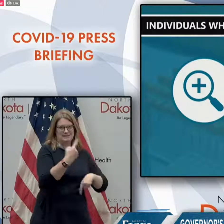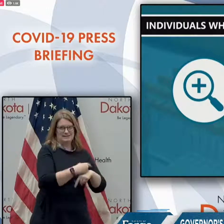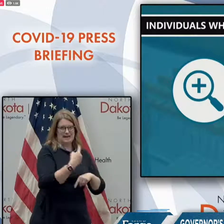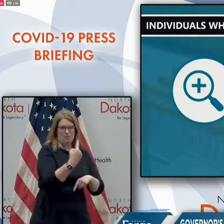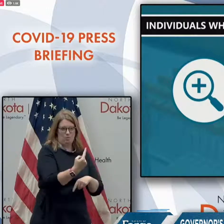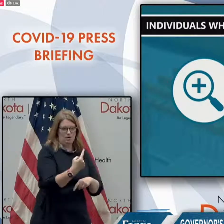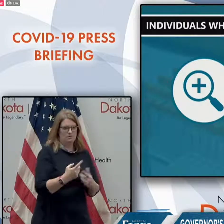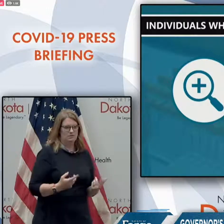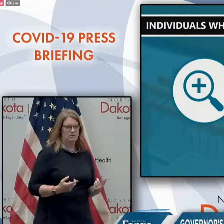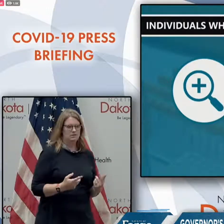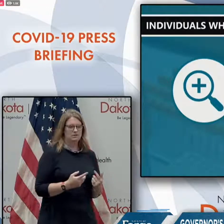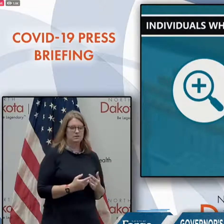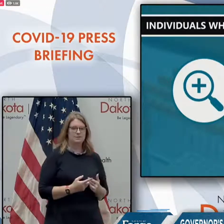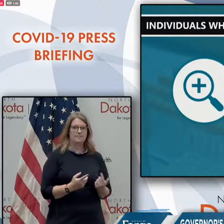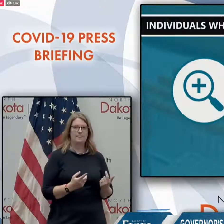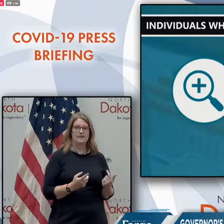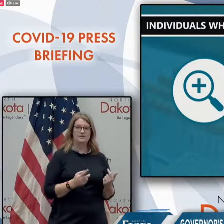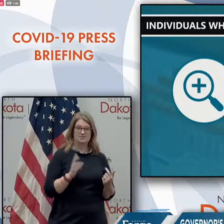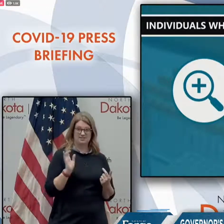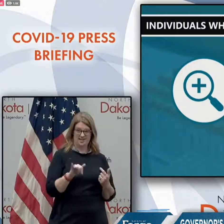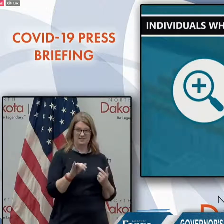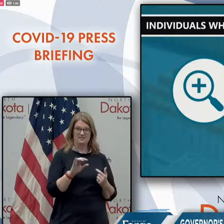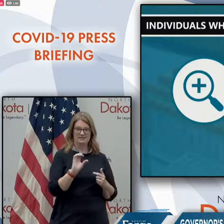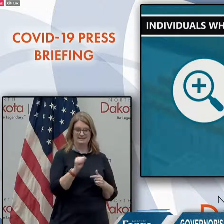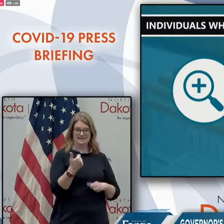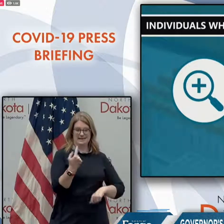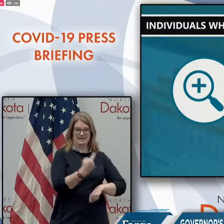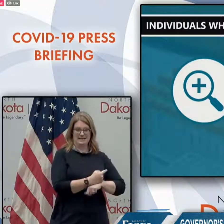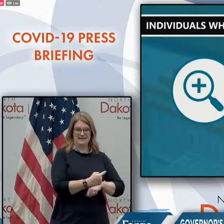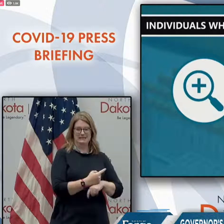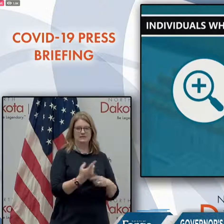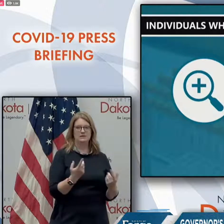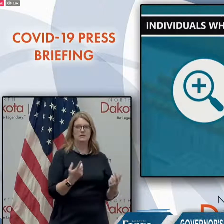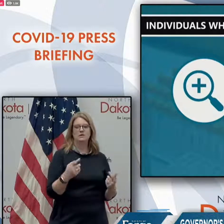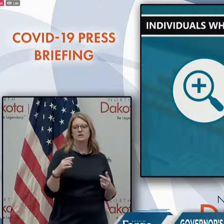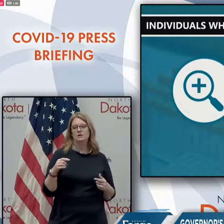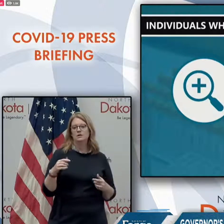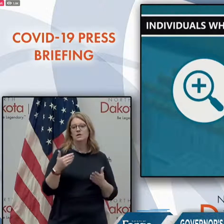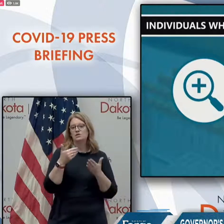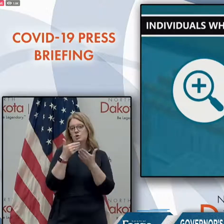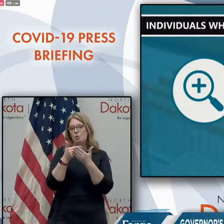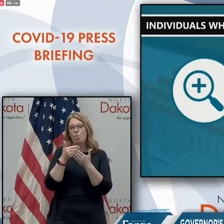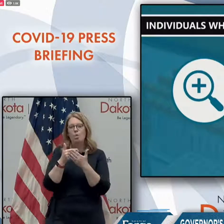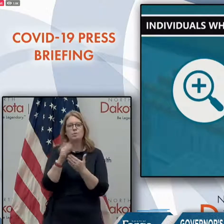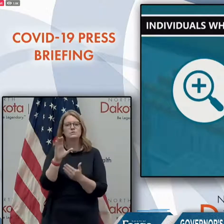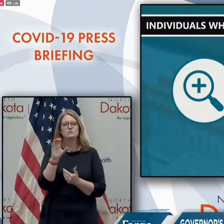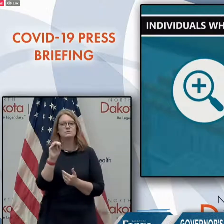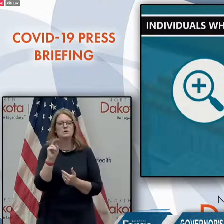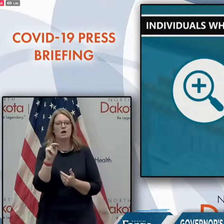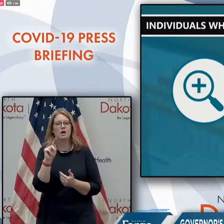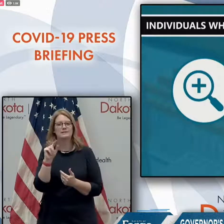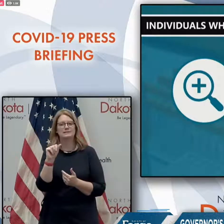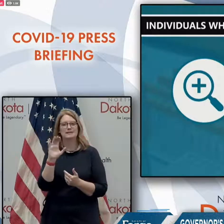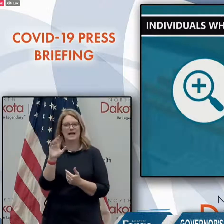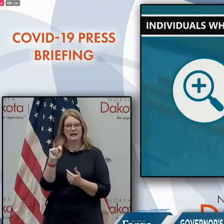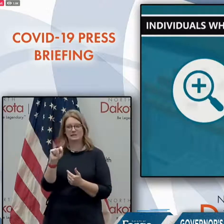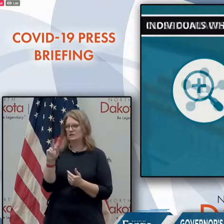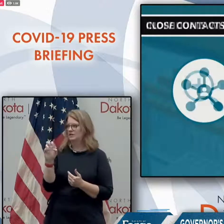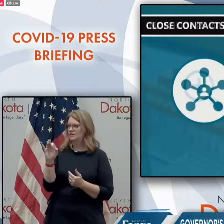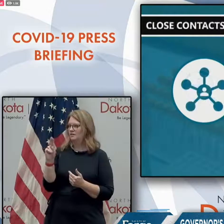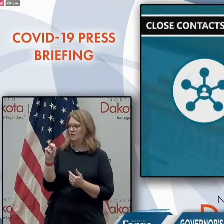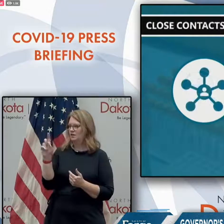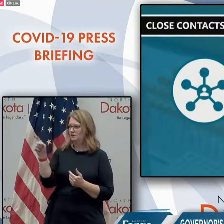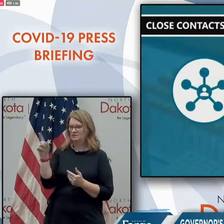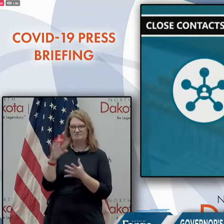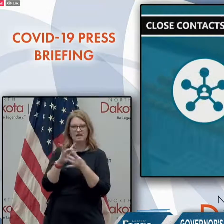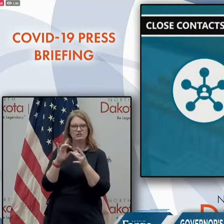is 10 days. Now I'm going to go on to close contacts. And so as Vern mentioned, a close